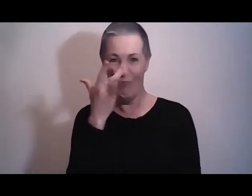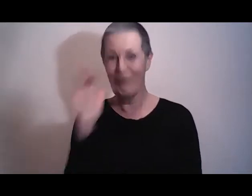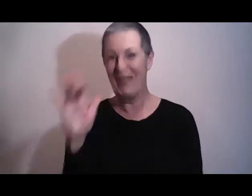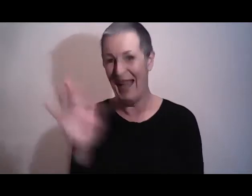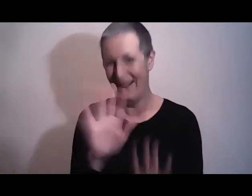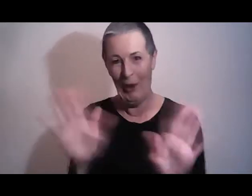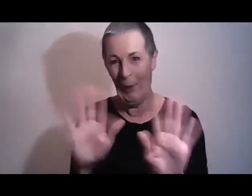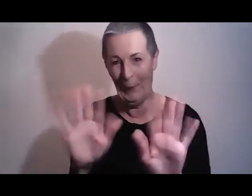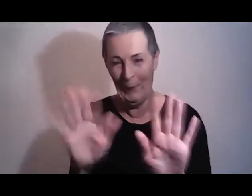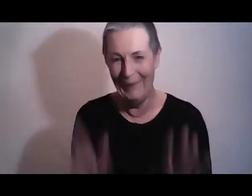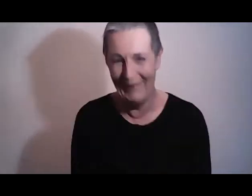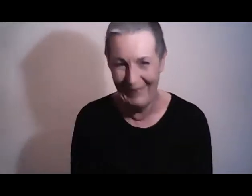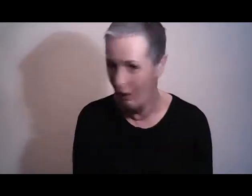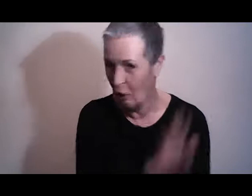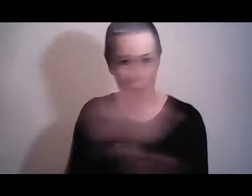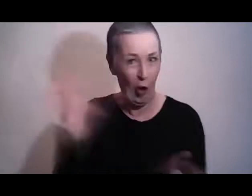that.